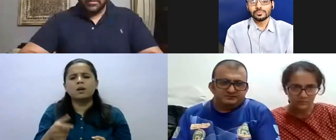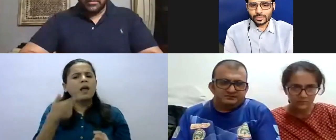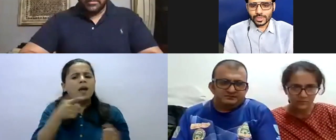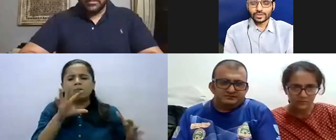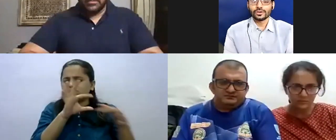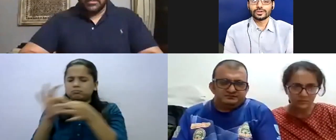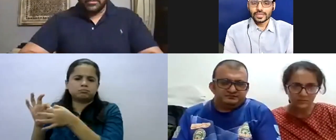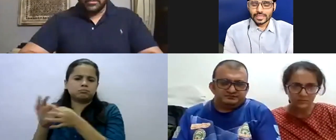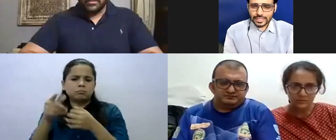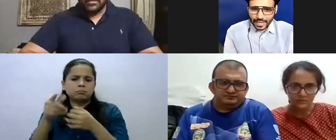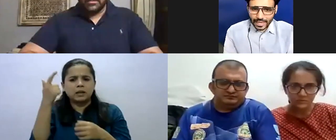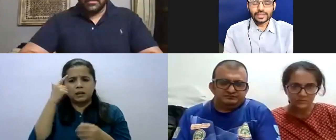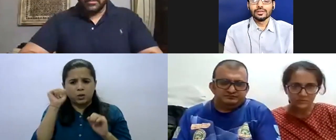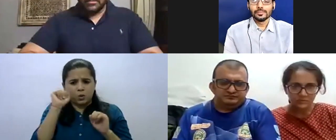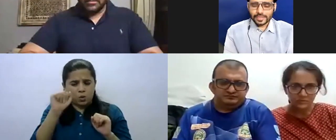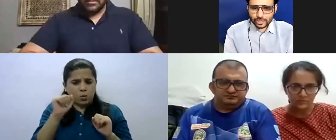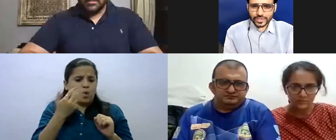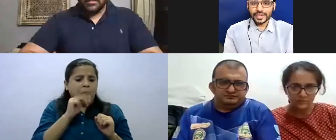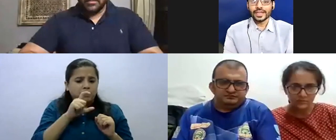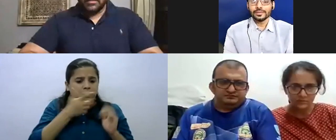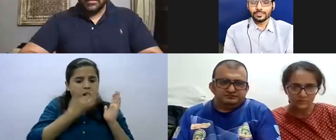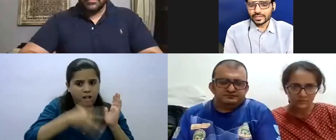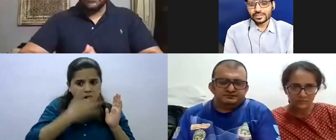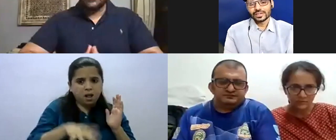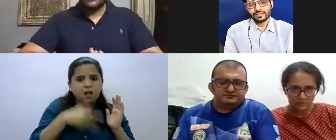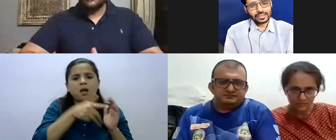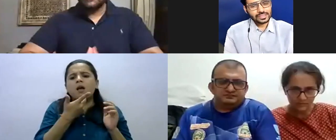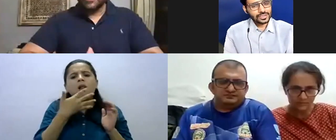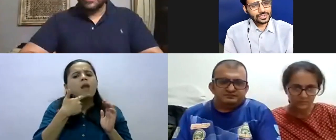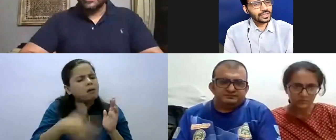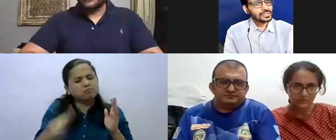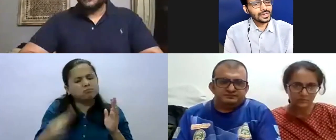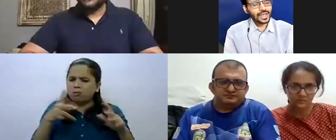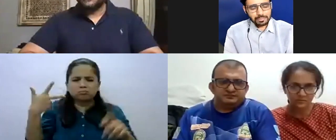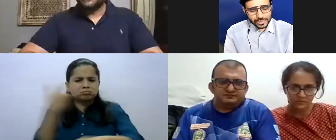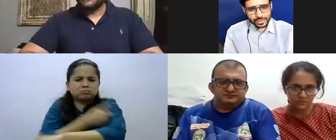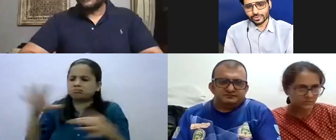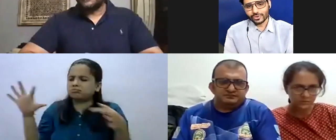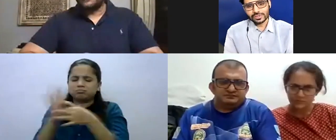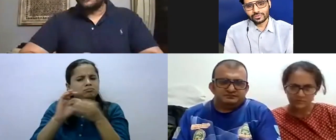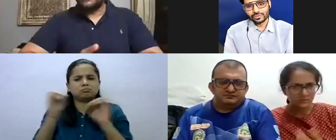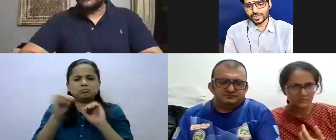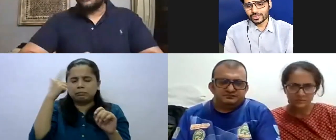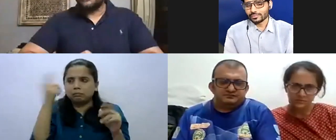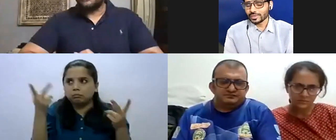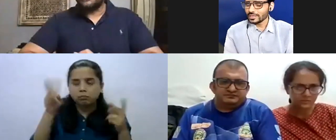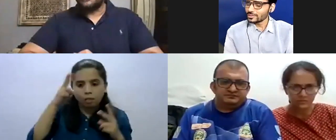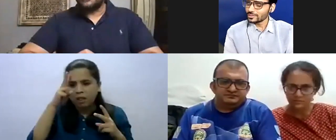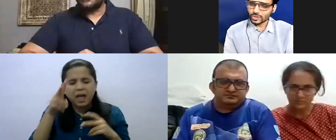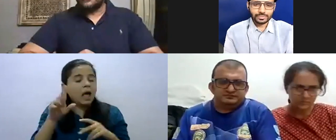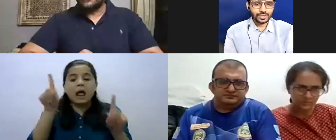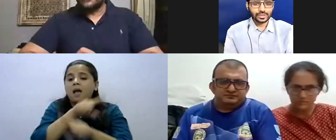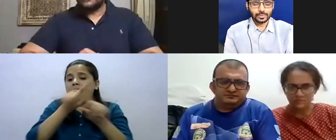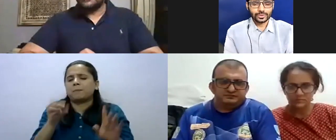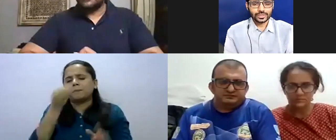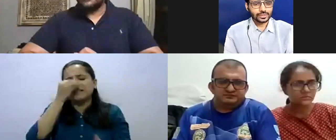relation between your cycle, menstrual date, periods, and vaccination. That is an absolute false information. Please